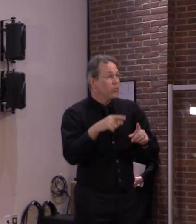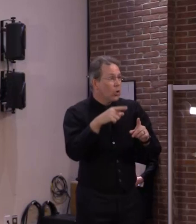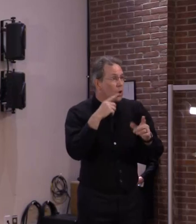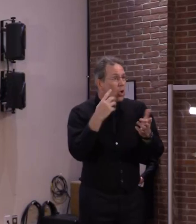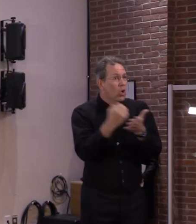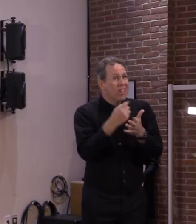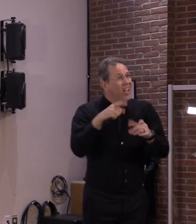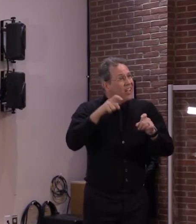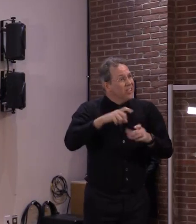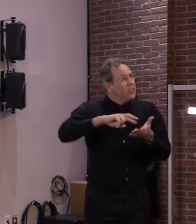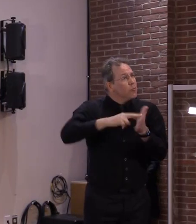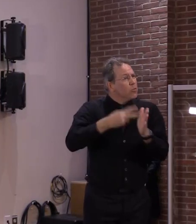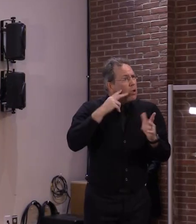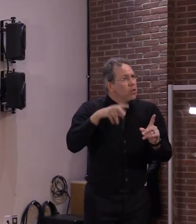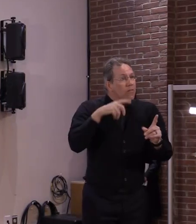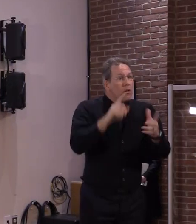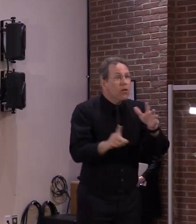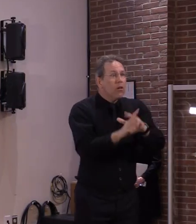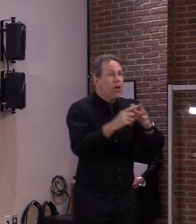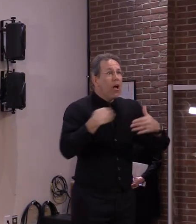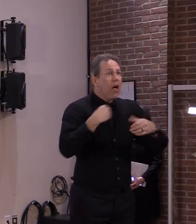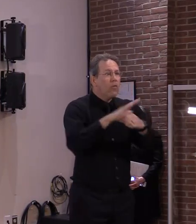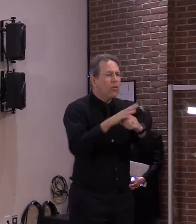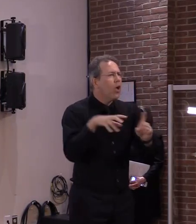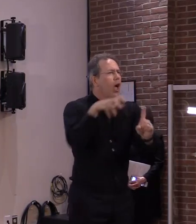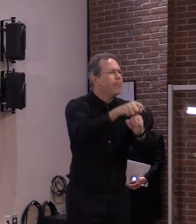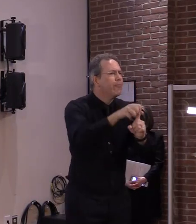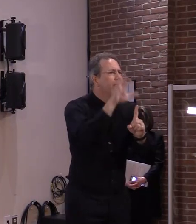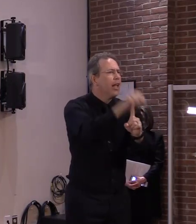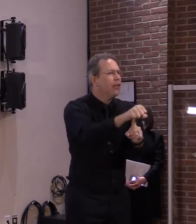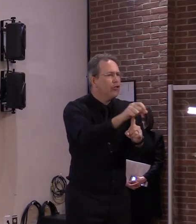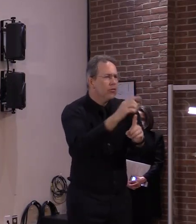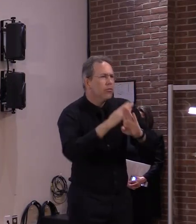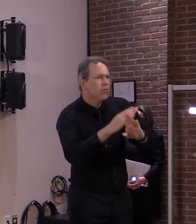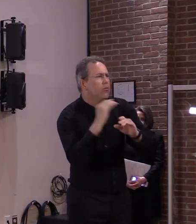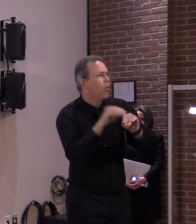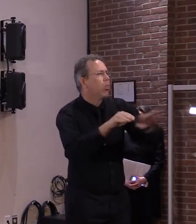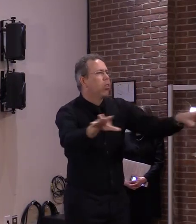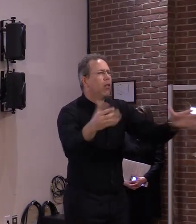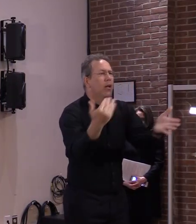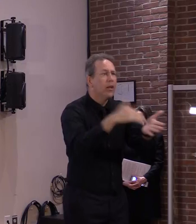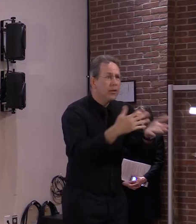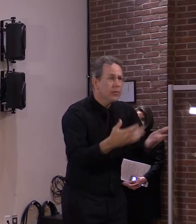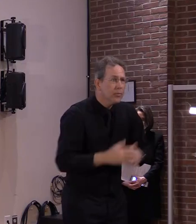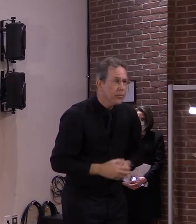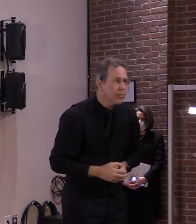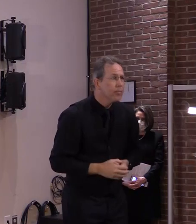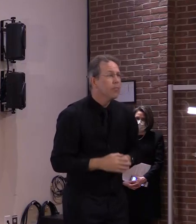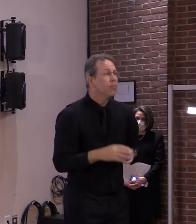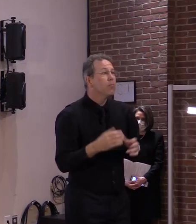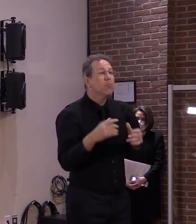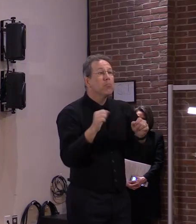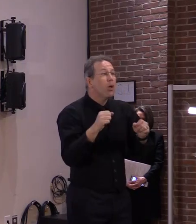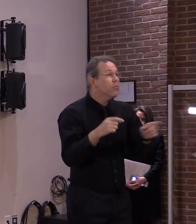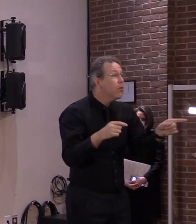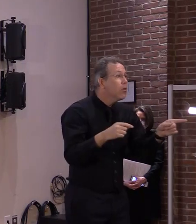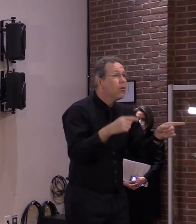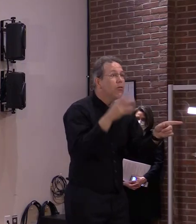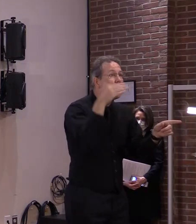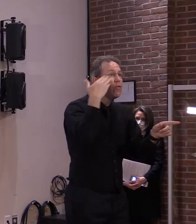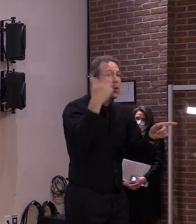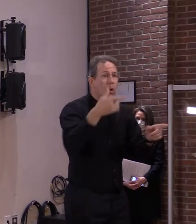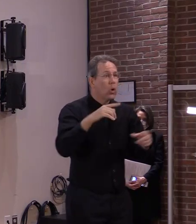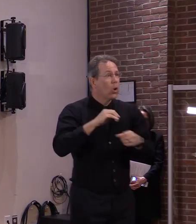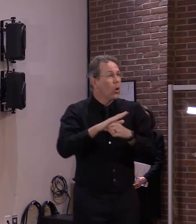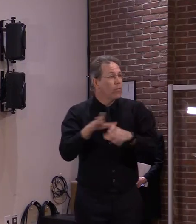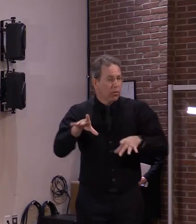anyone with a possible exposure to the virus or with a possible COVID-19 symptom should also get tested and stay home